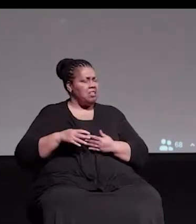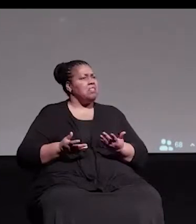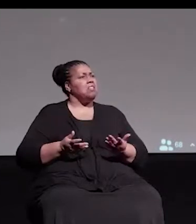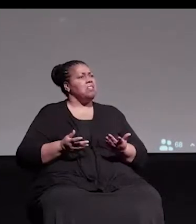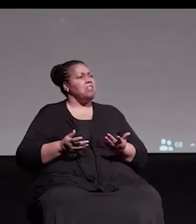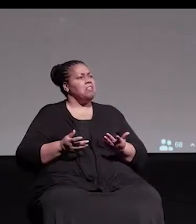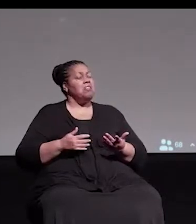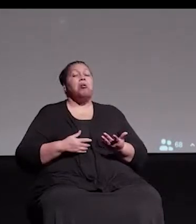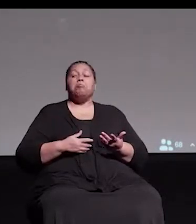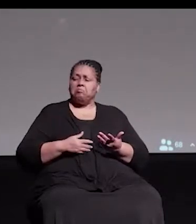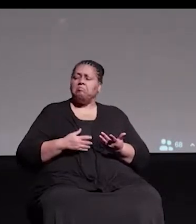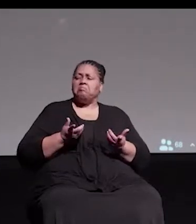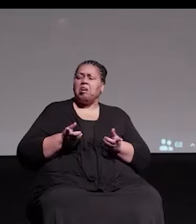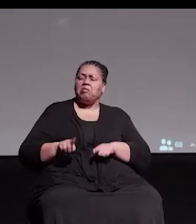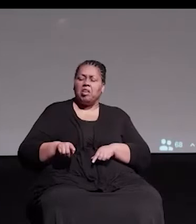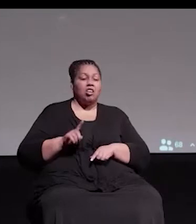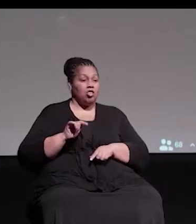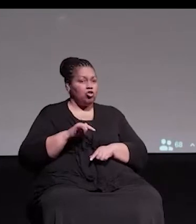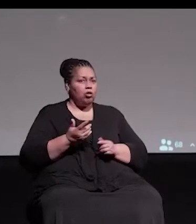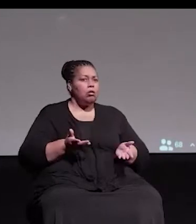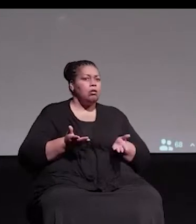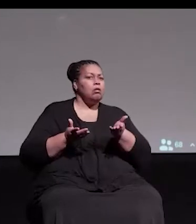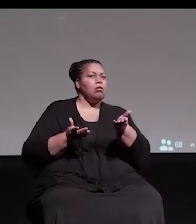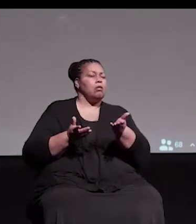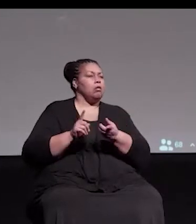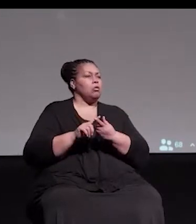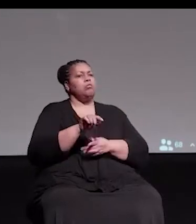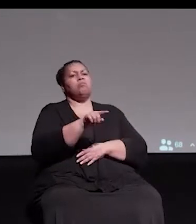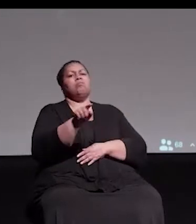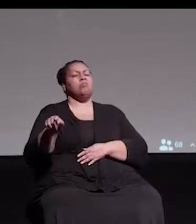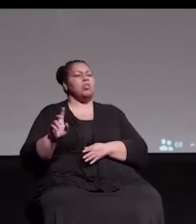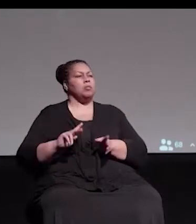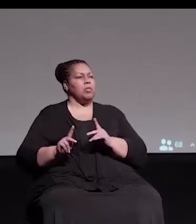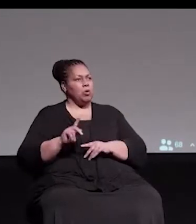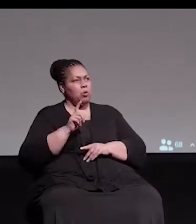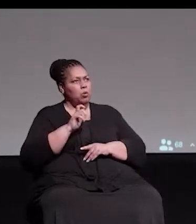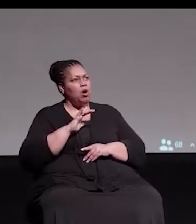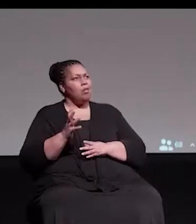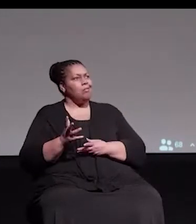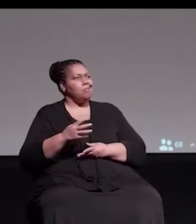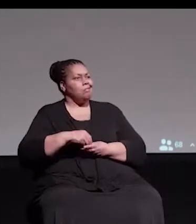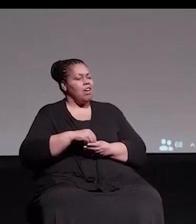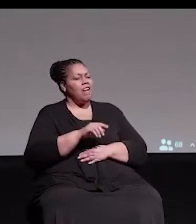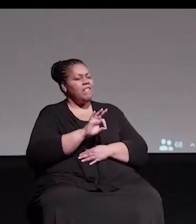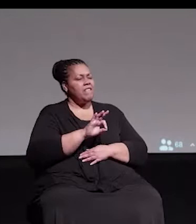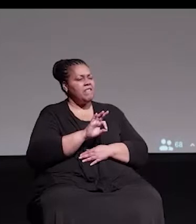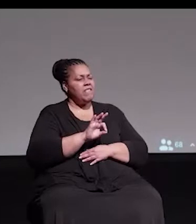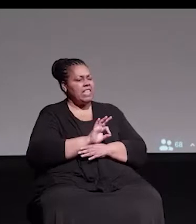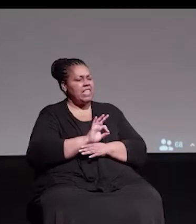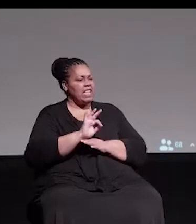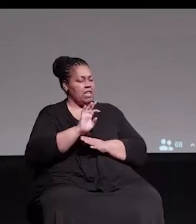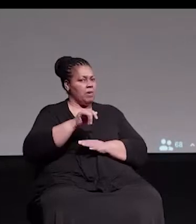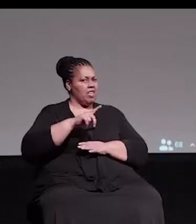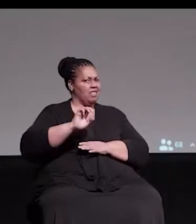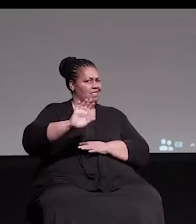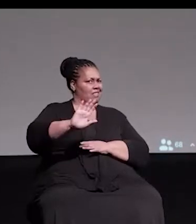that it should be extended to the people who are the protagonists in your film, because you're using their words and